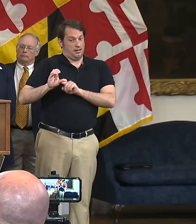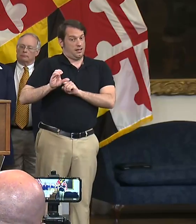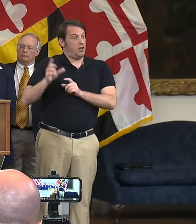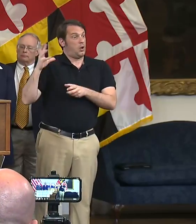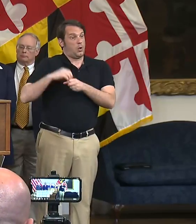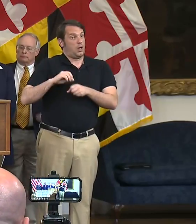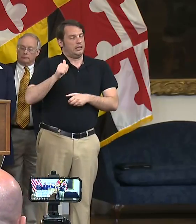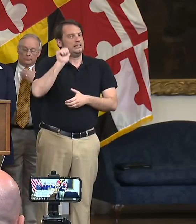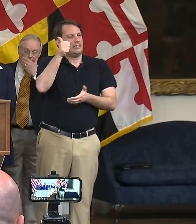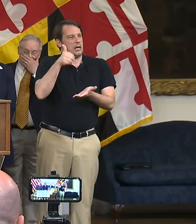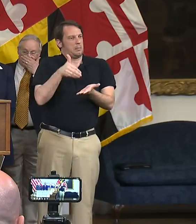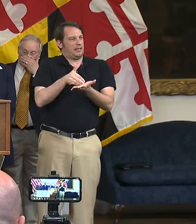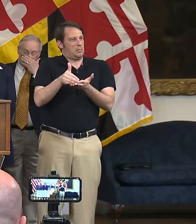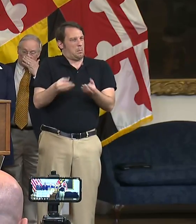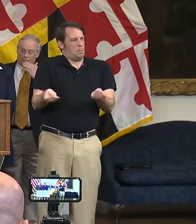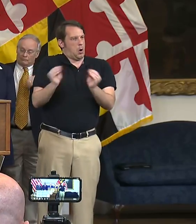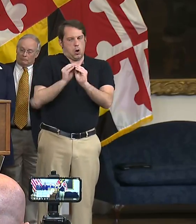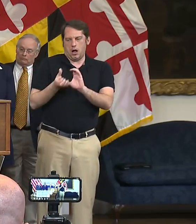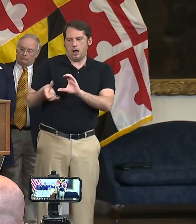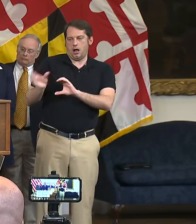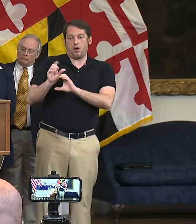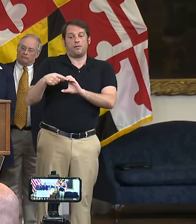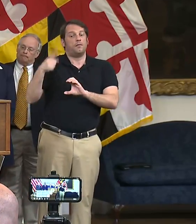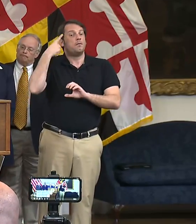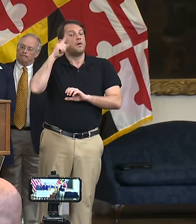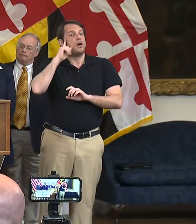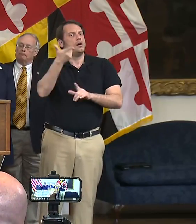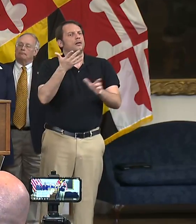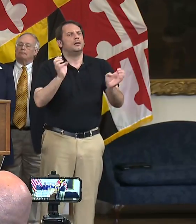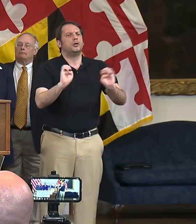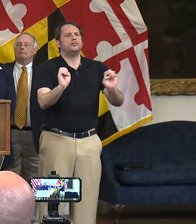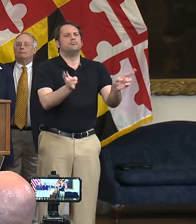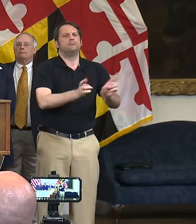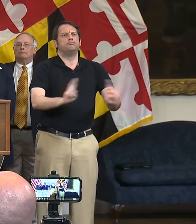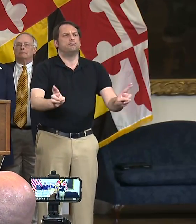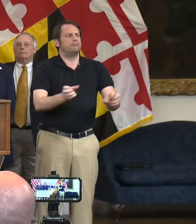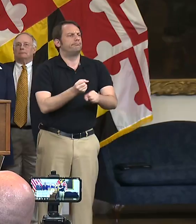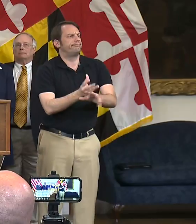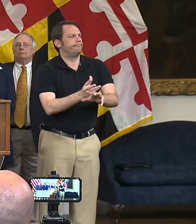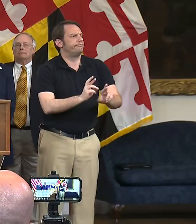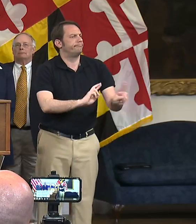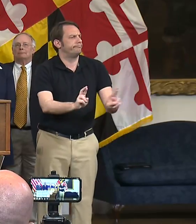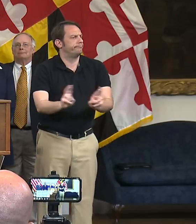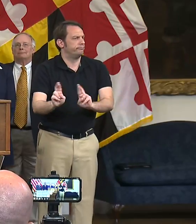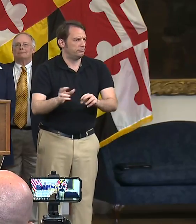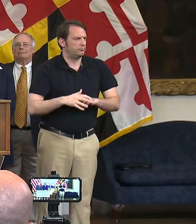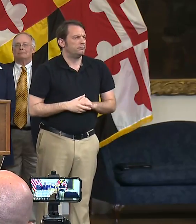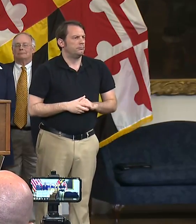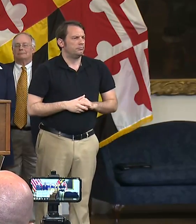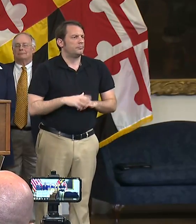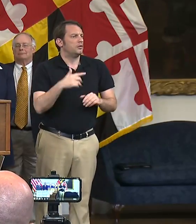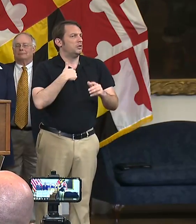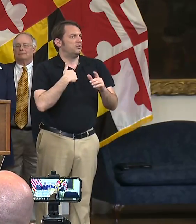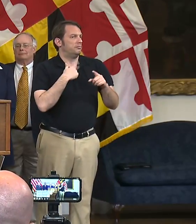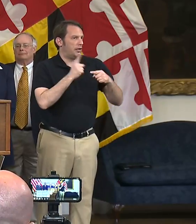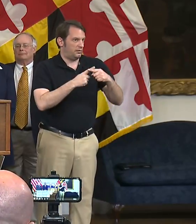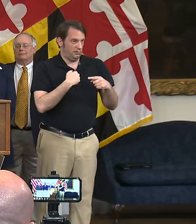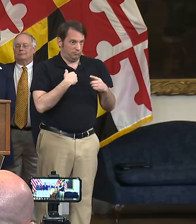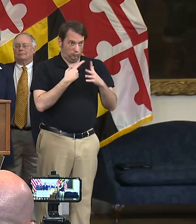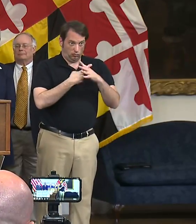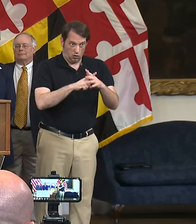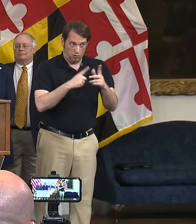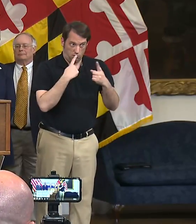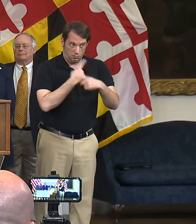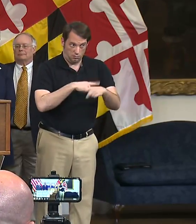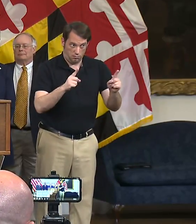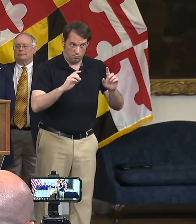funding, and I issued a proclamation declaring a state of emergency in order to further mobilize all